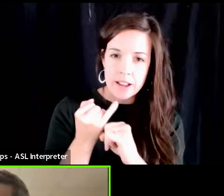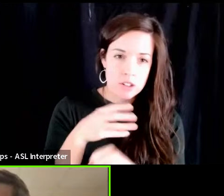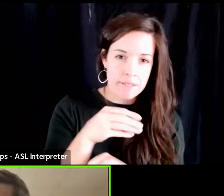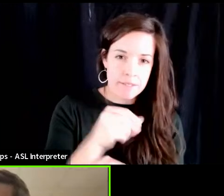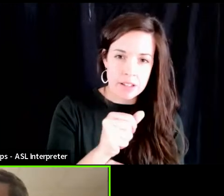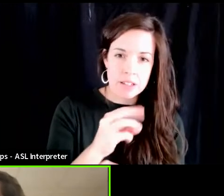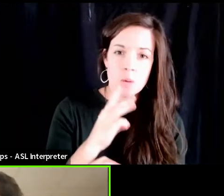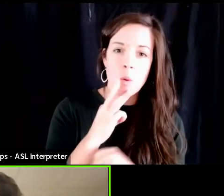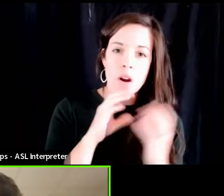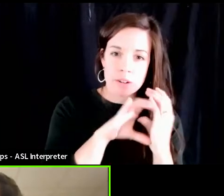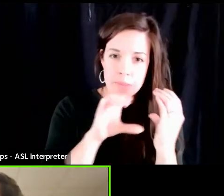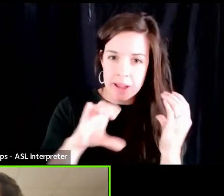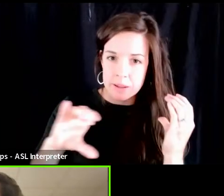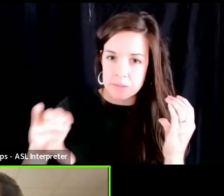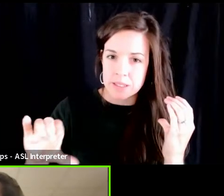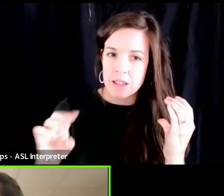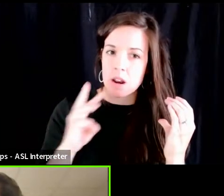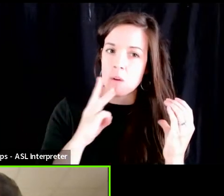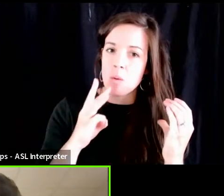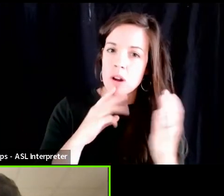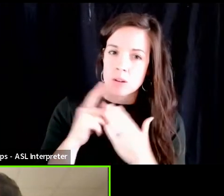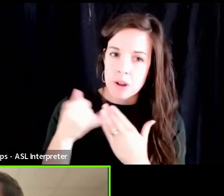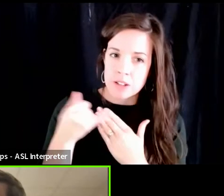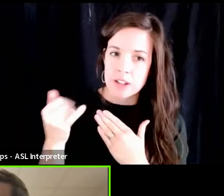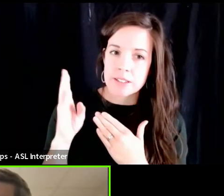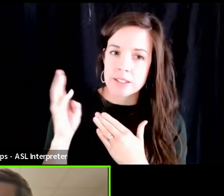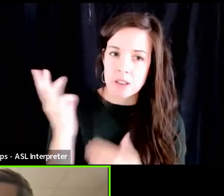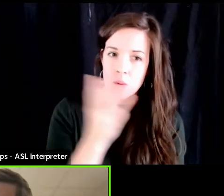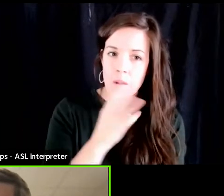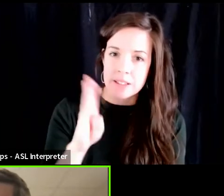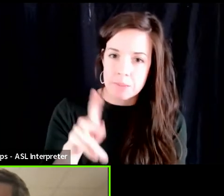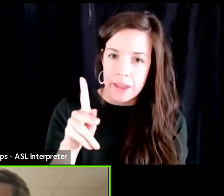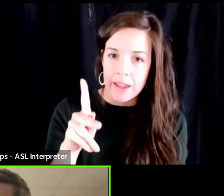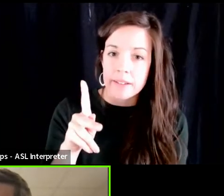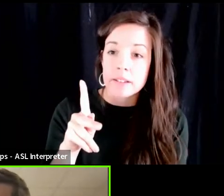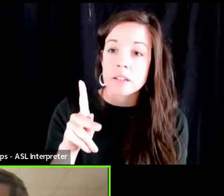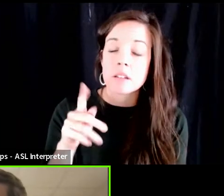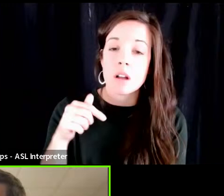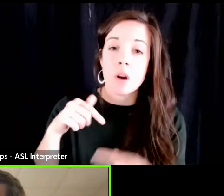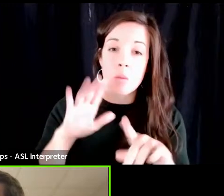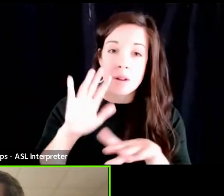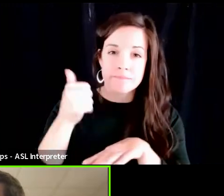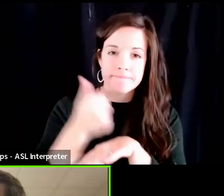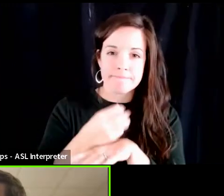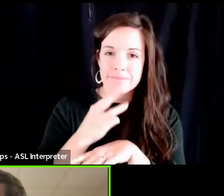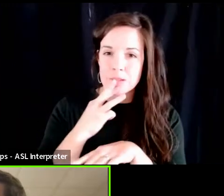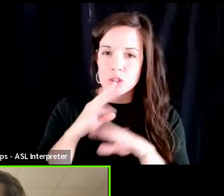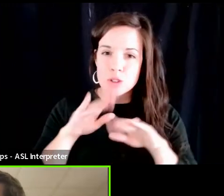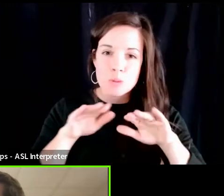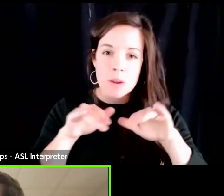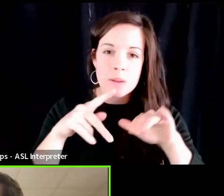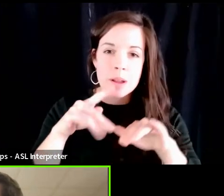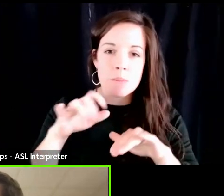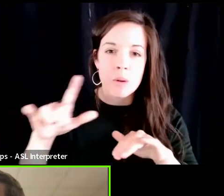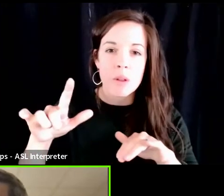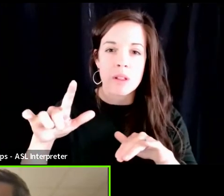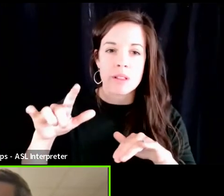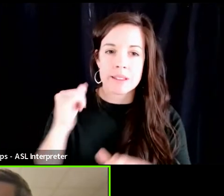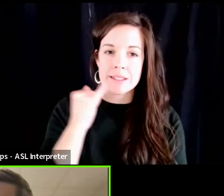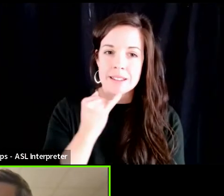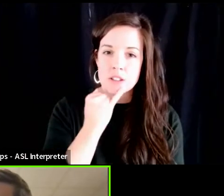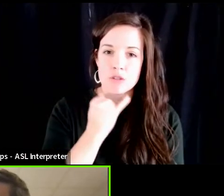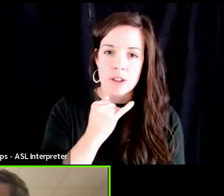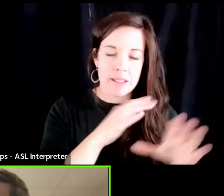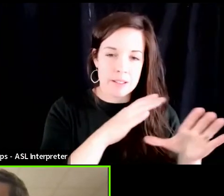pipes and water projects in the West Bank while constructing swimming pools in the Israeli settlements. What has